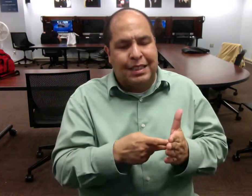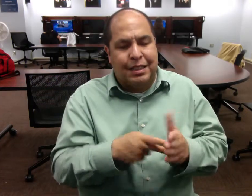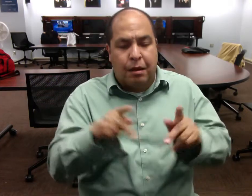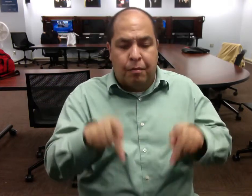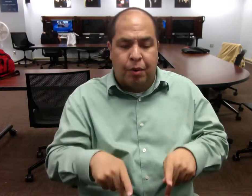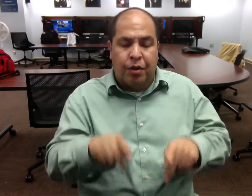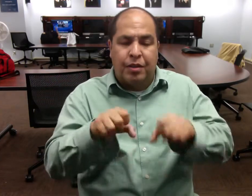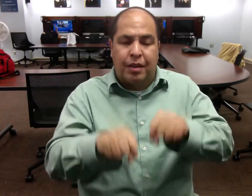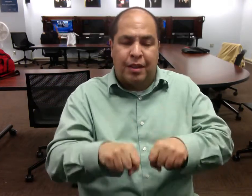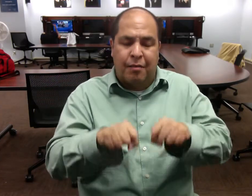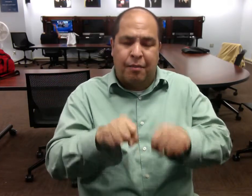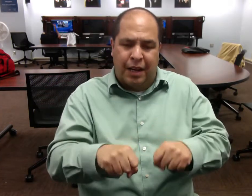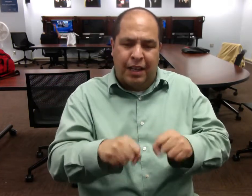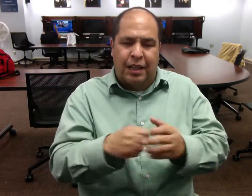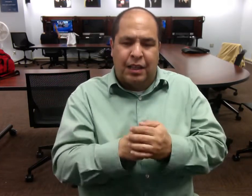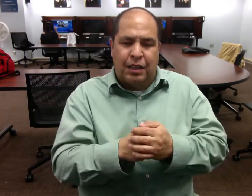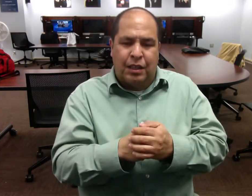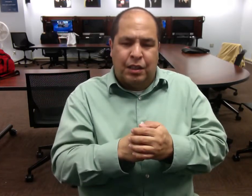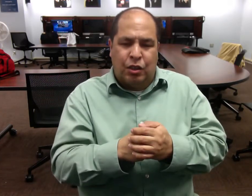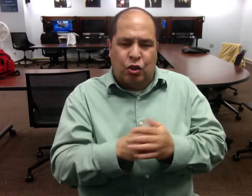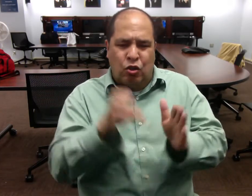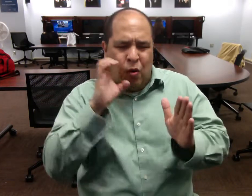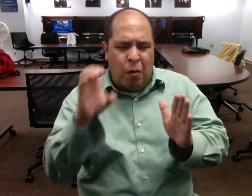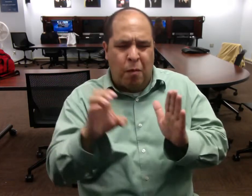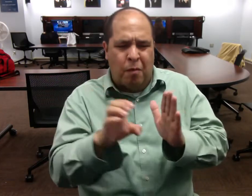to picture a mental model of something.